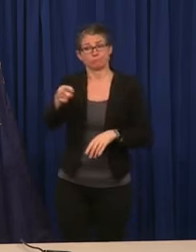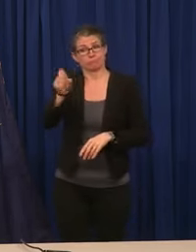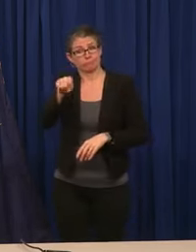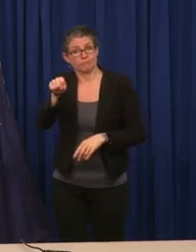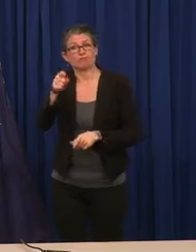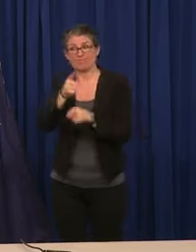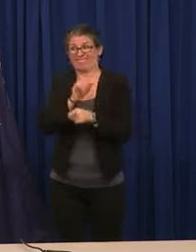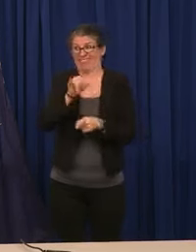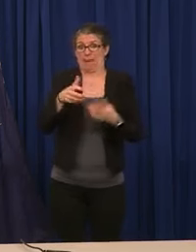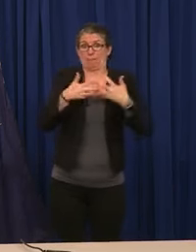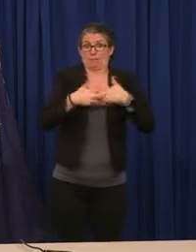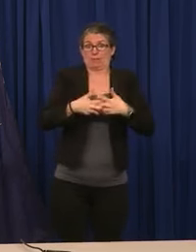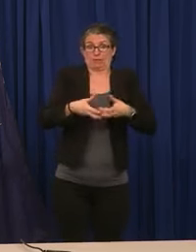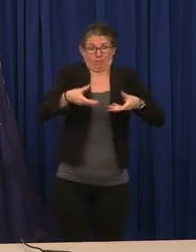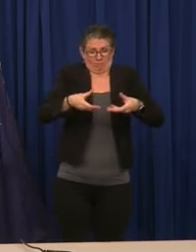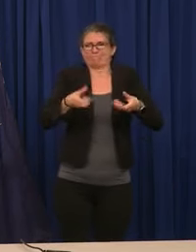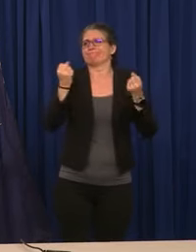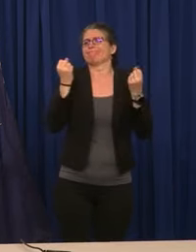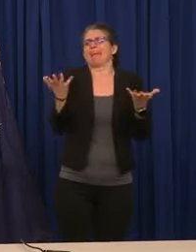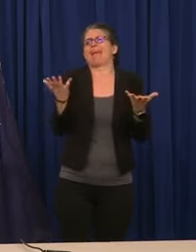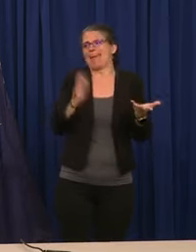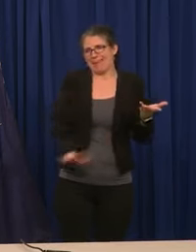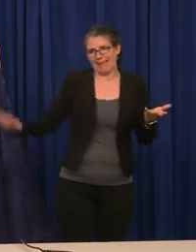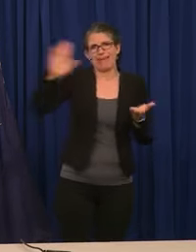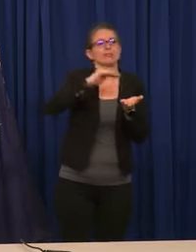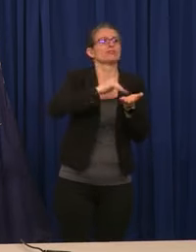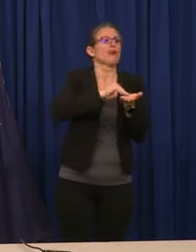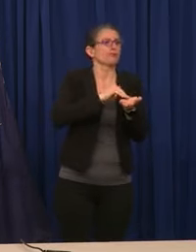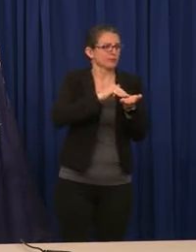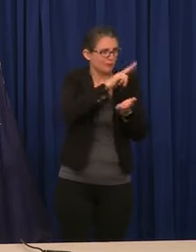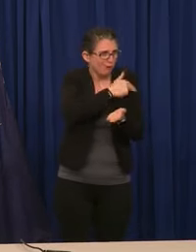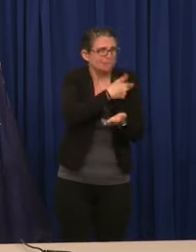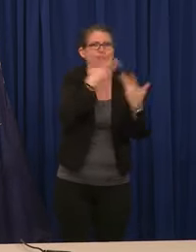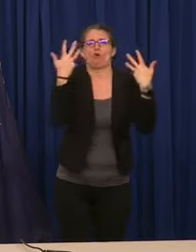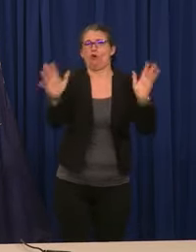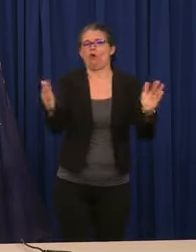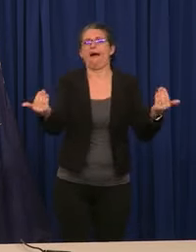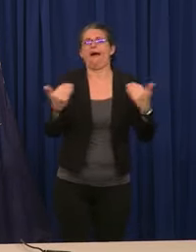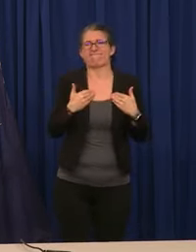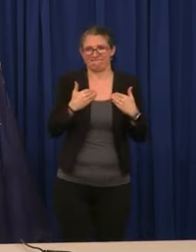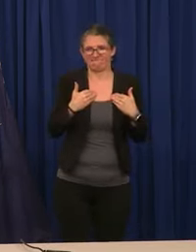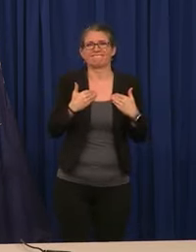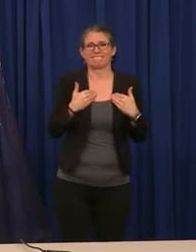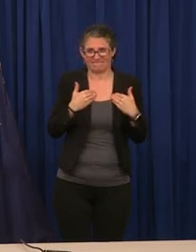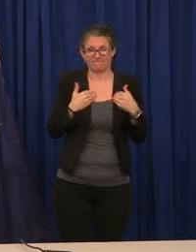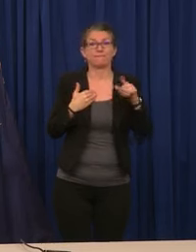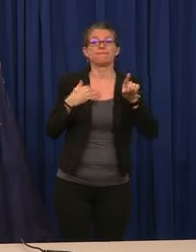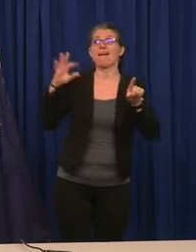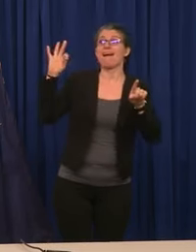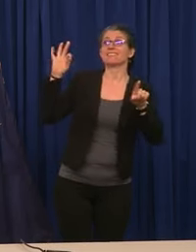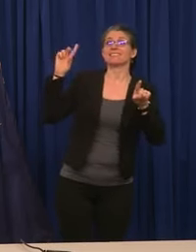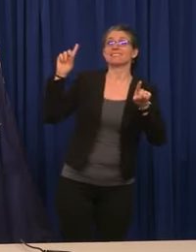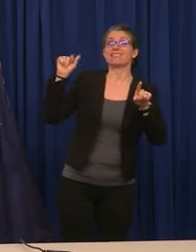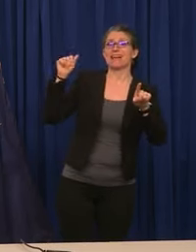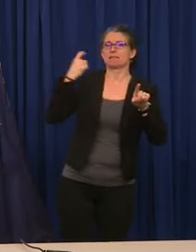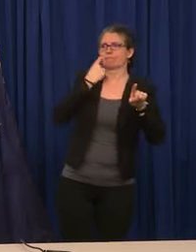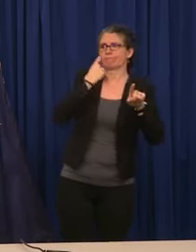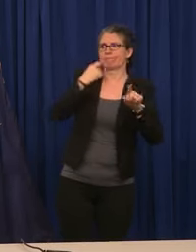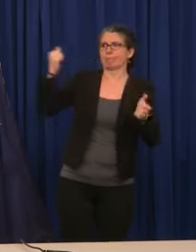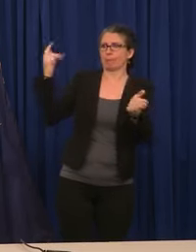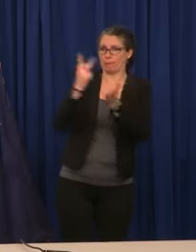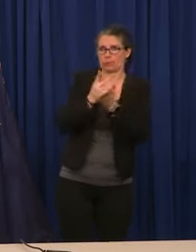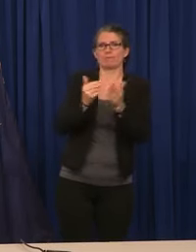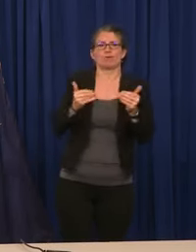has been new and what just received FDA approval a few days ago is the cartridge itself. So with